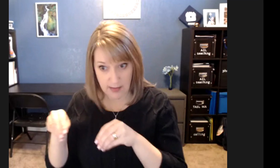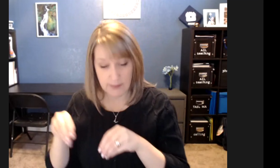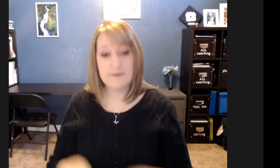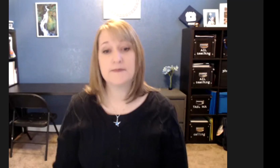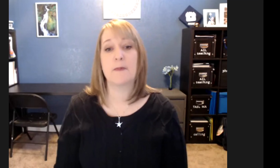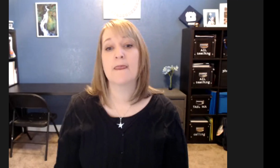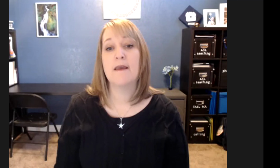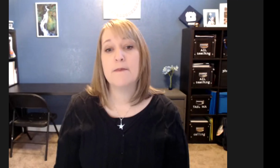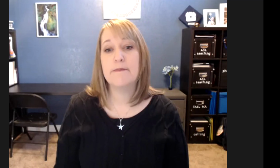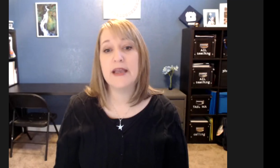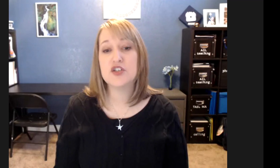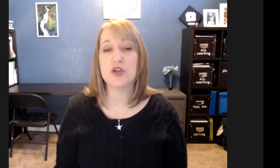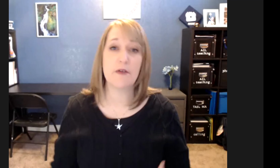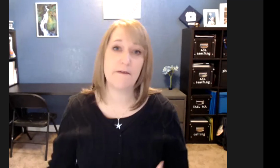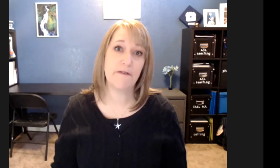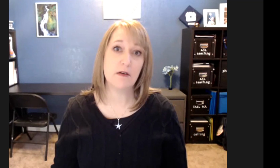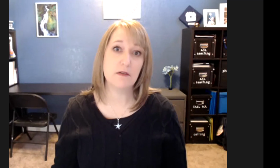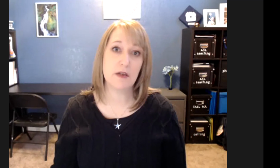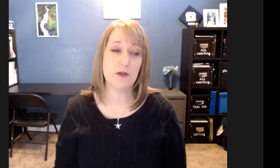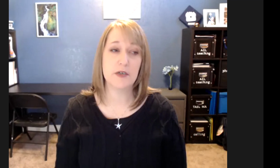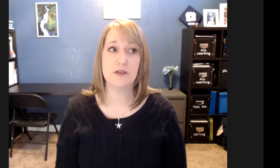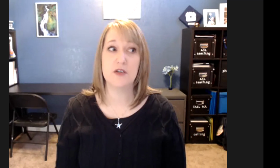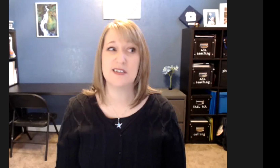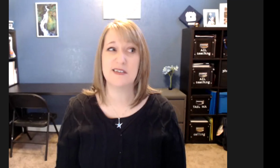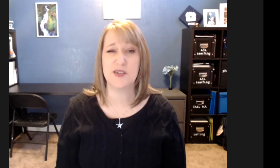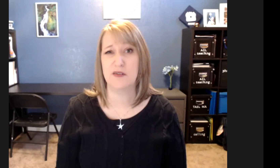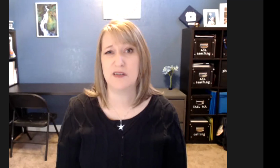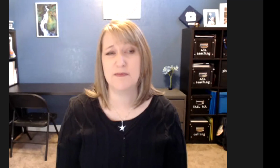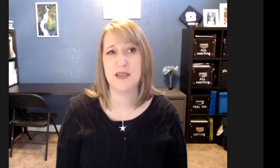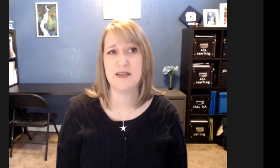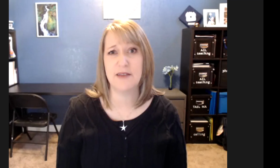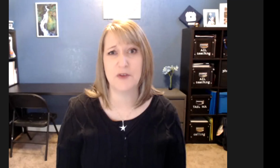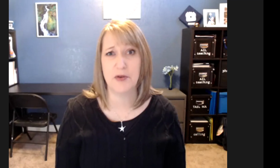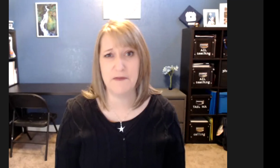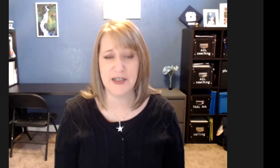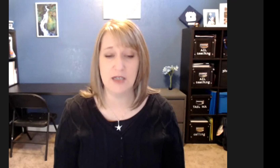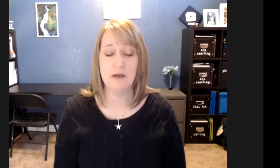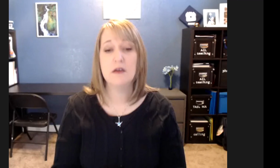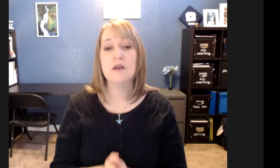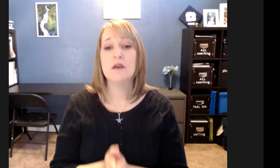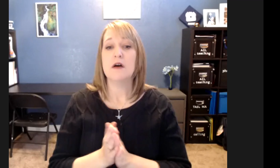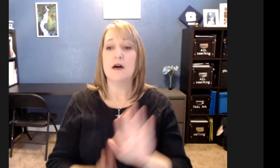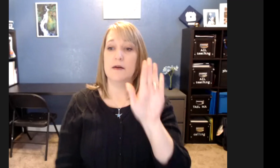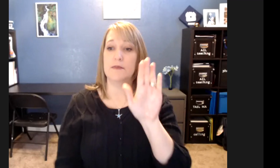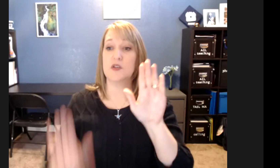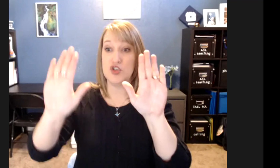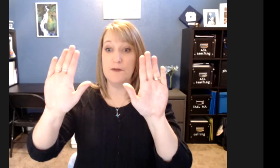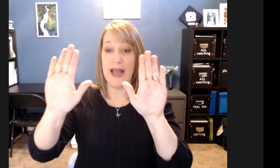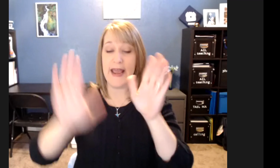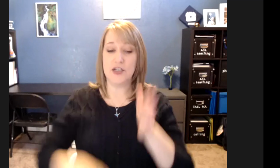sell. Major, or the field that you're going into, this is also can be the sign for profession. So two flat hand